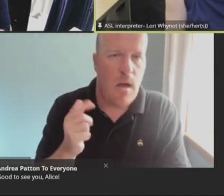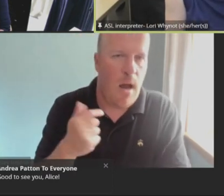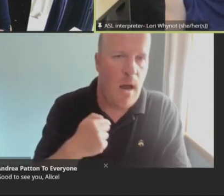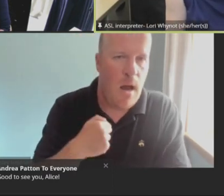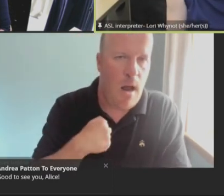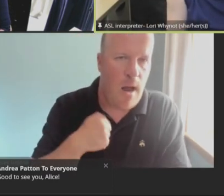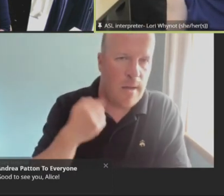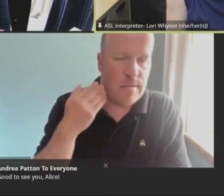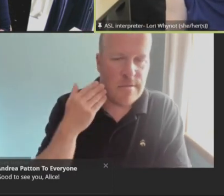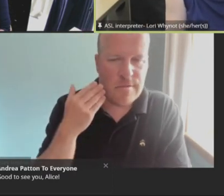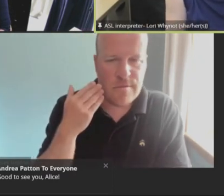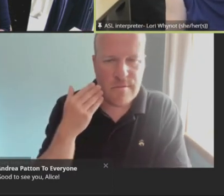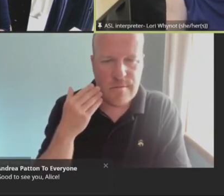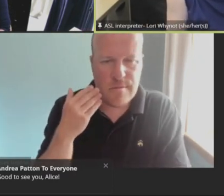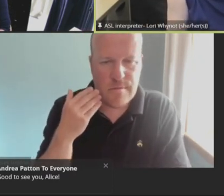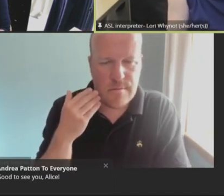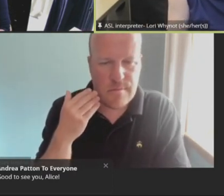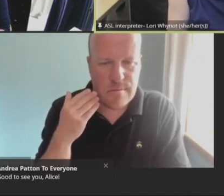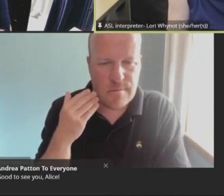All right, this is Wes.